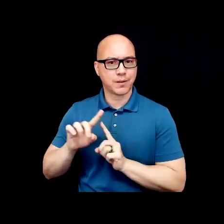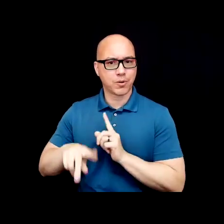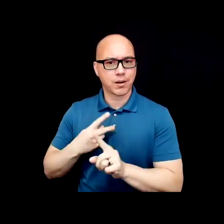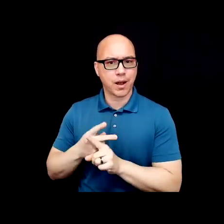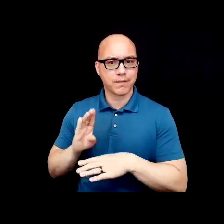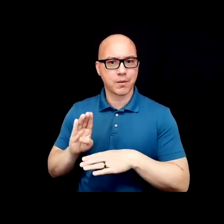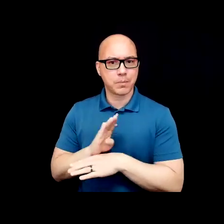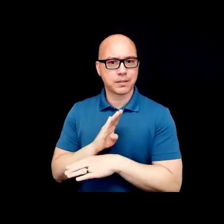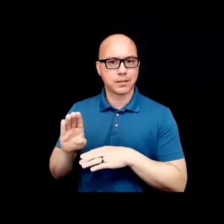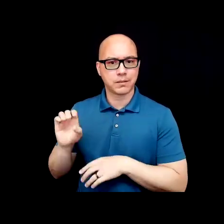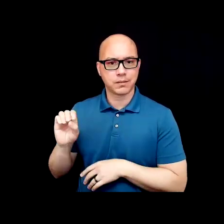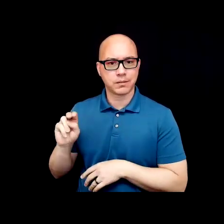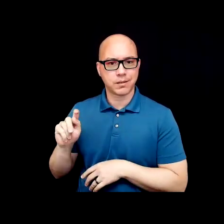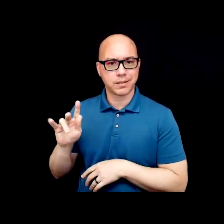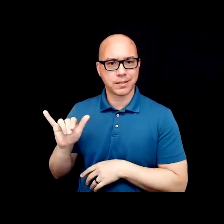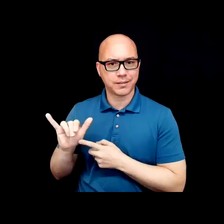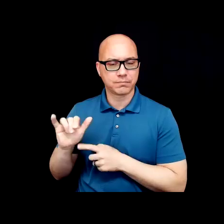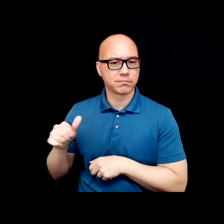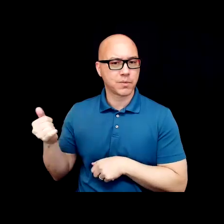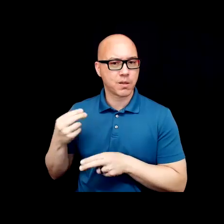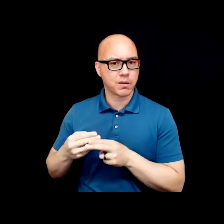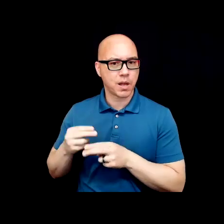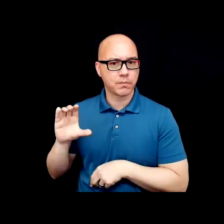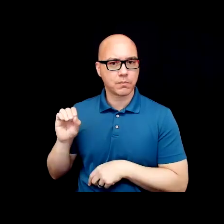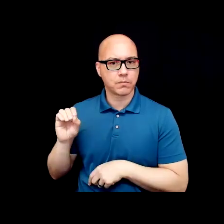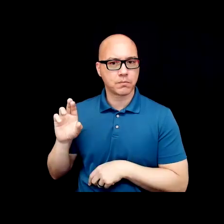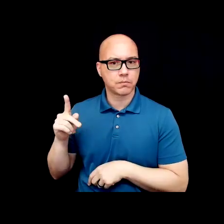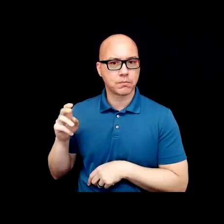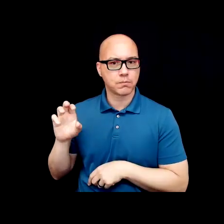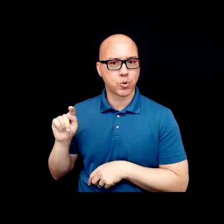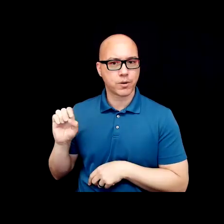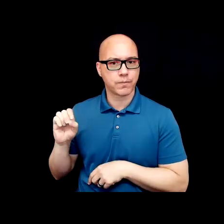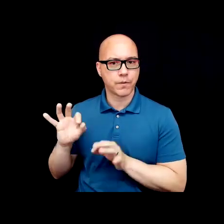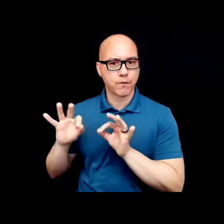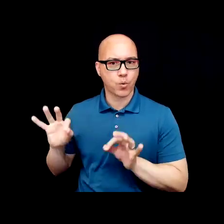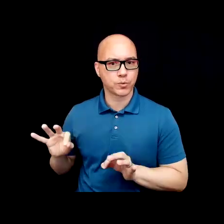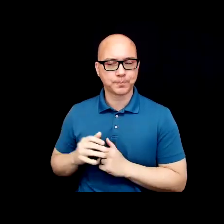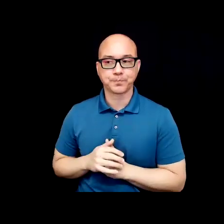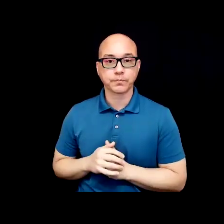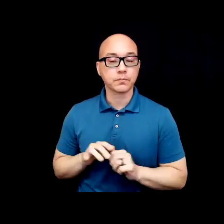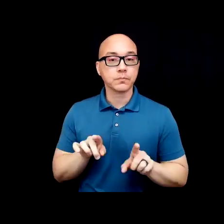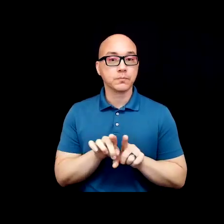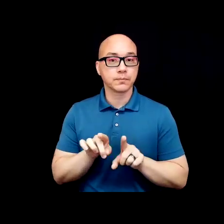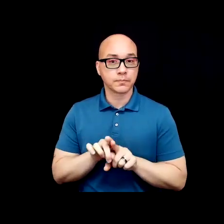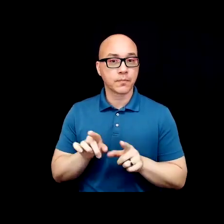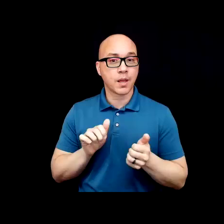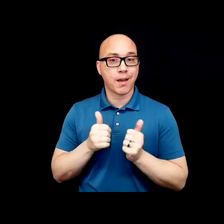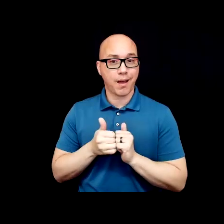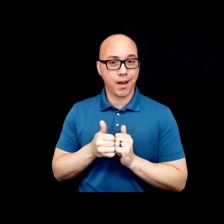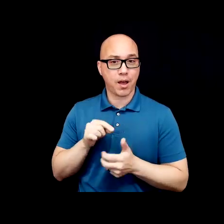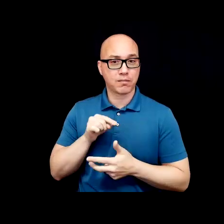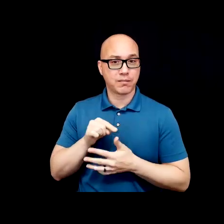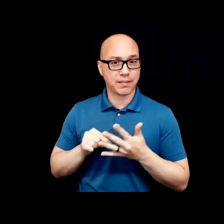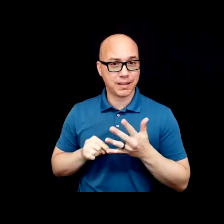they're also called corporate forms, and then how those different entities impact tax